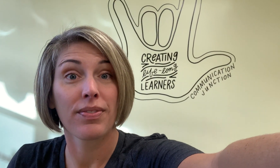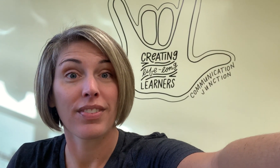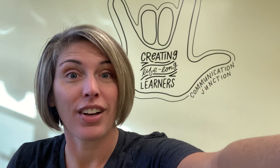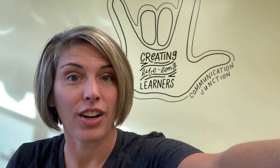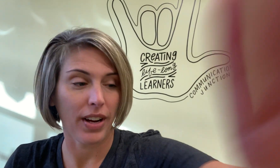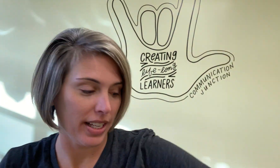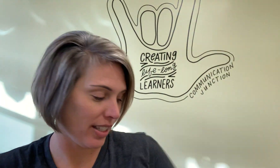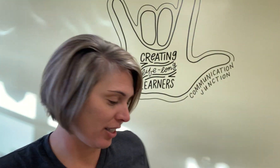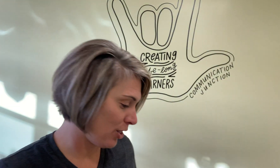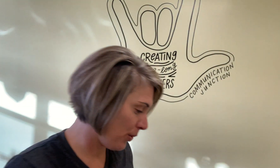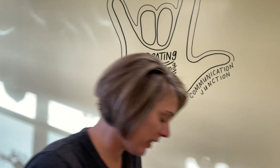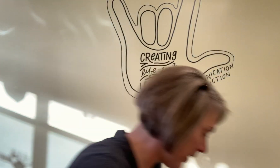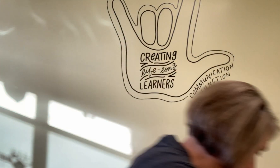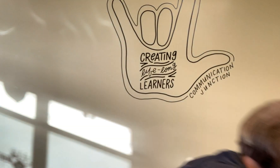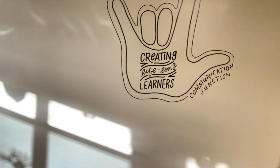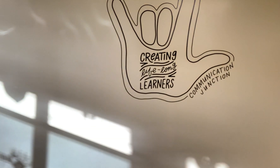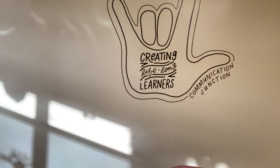All right, let's do it.